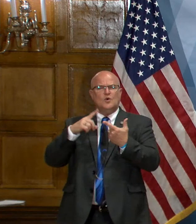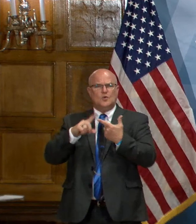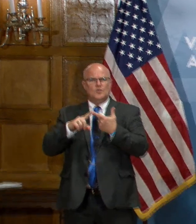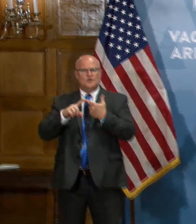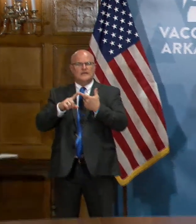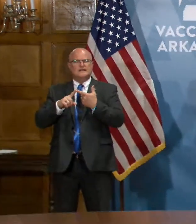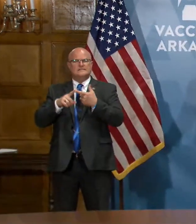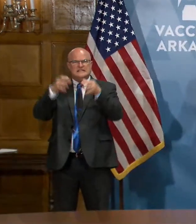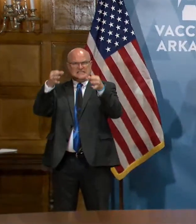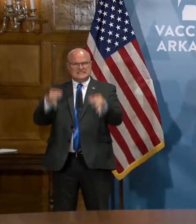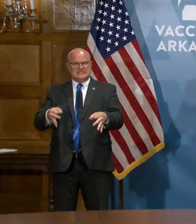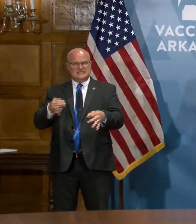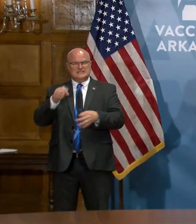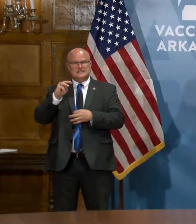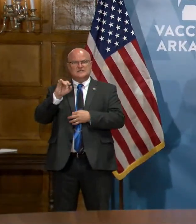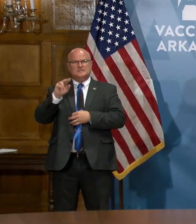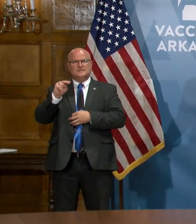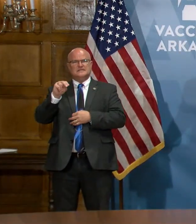a verdict.